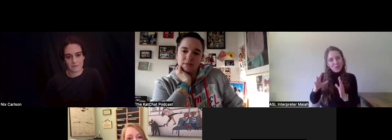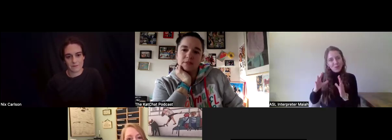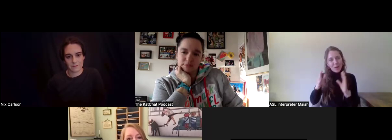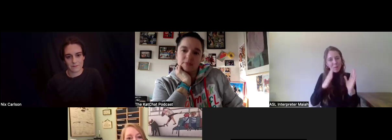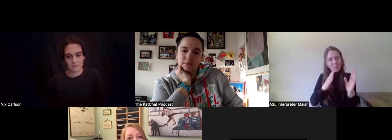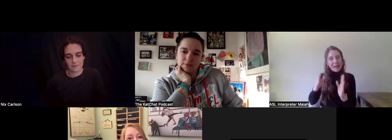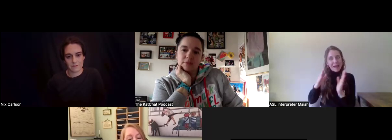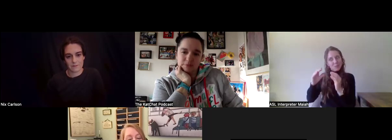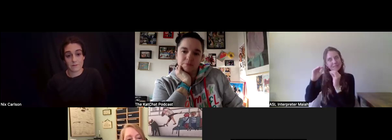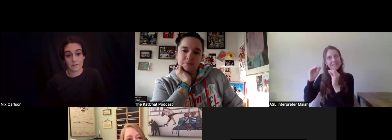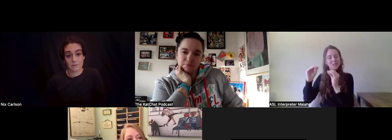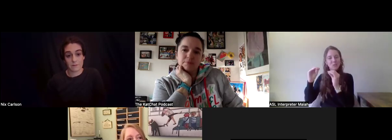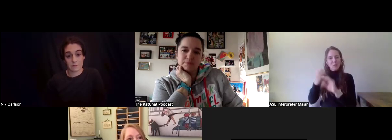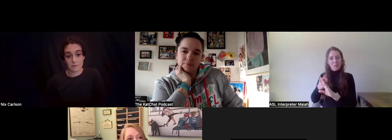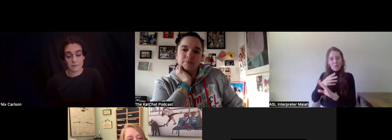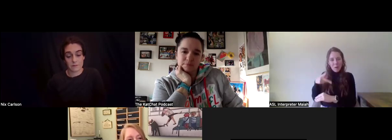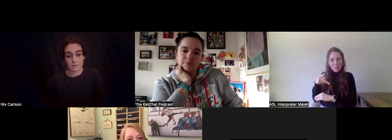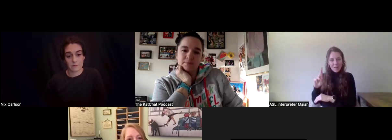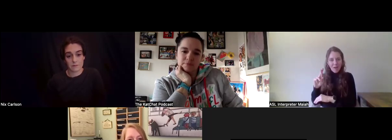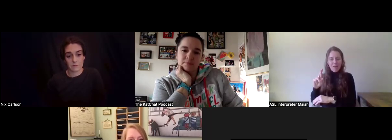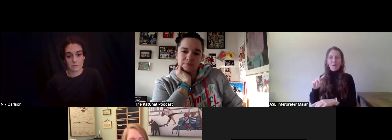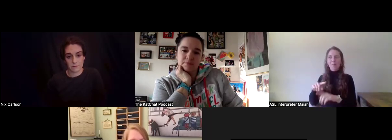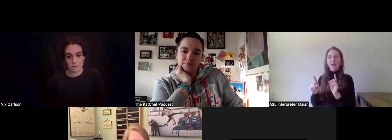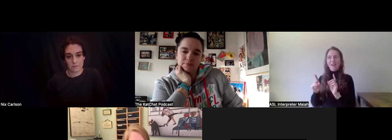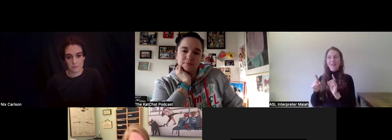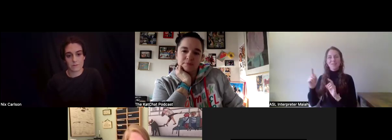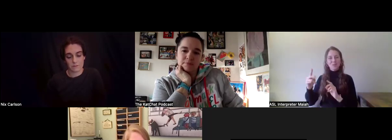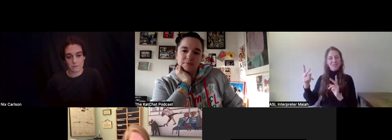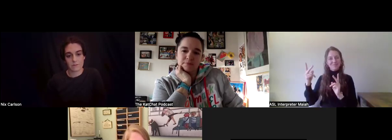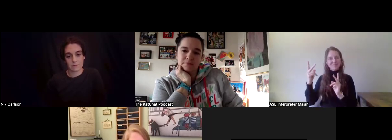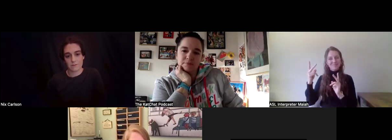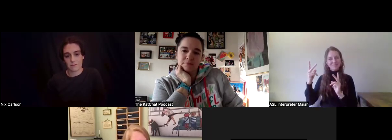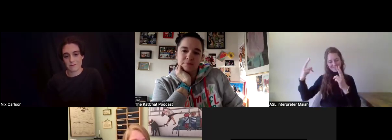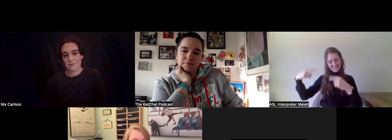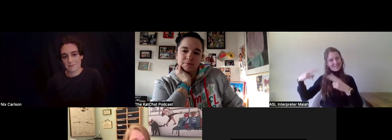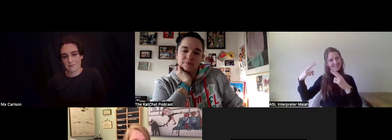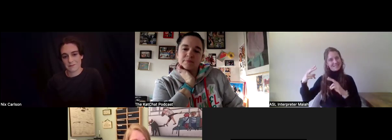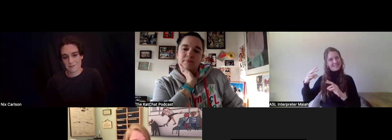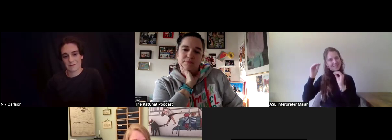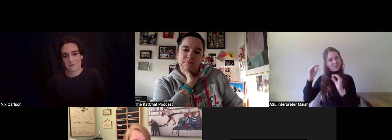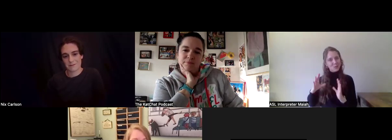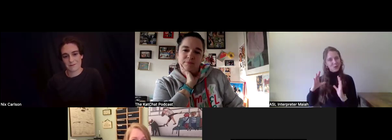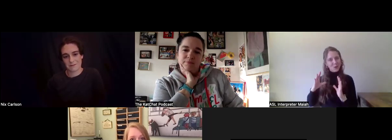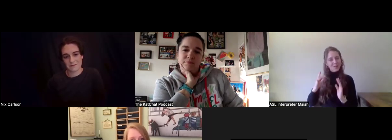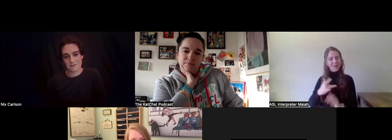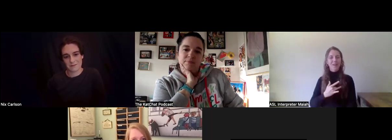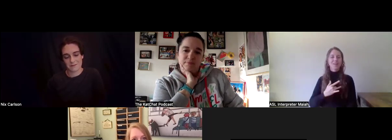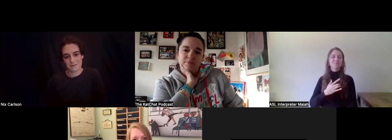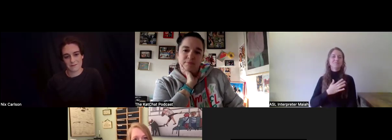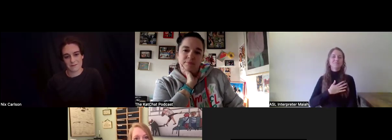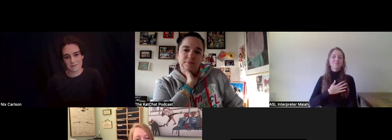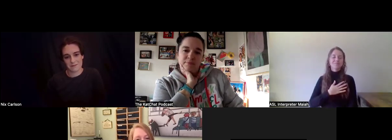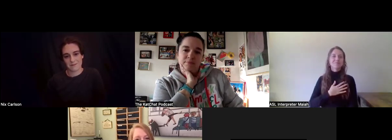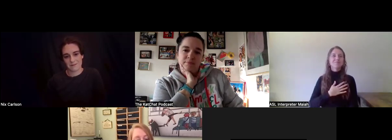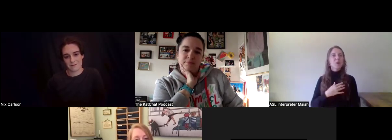into PR. And the fact that she sees me as a teacher meant everything in the world to me. So that I think